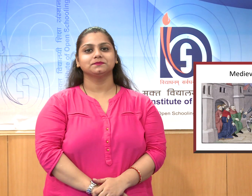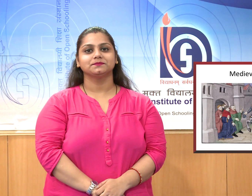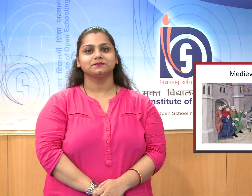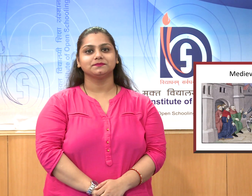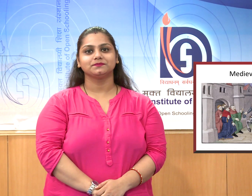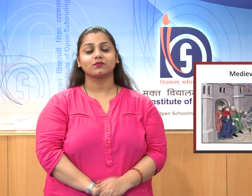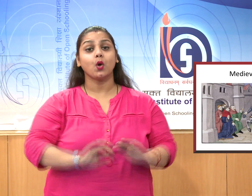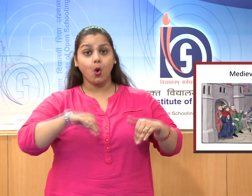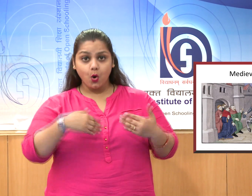and